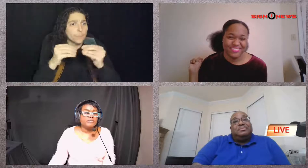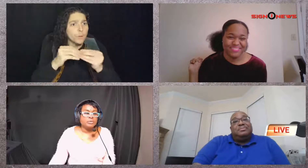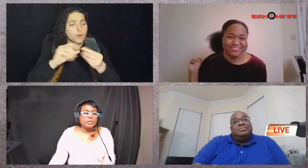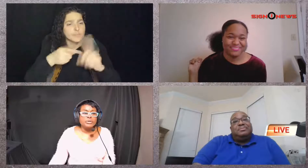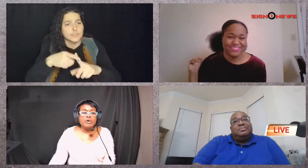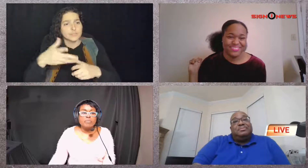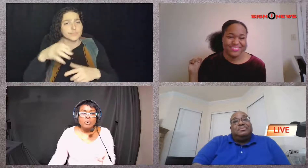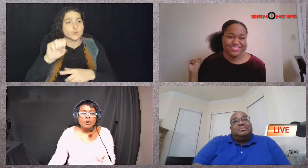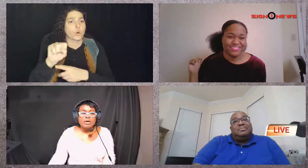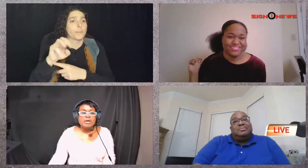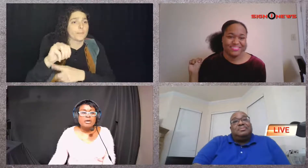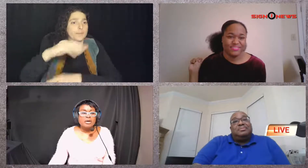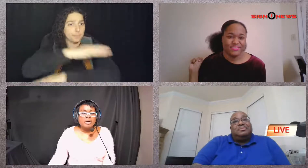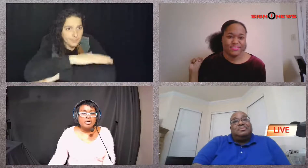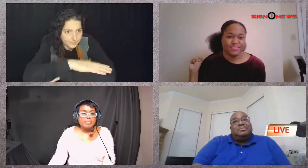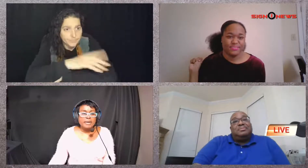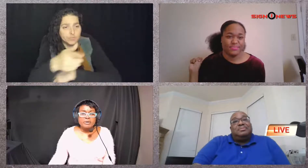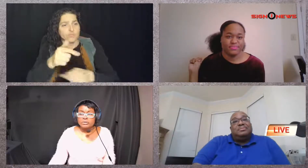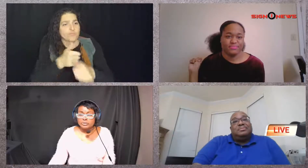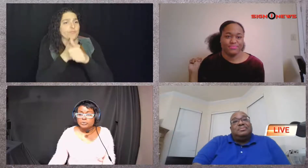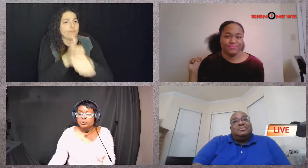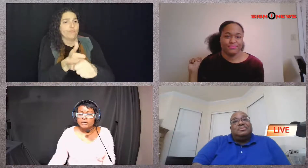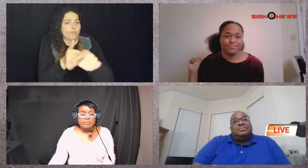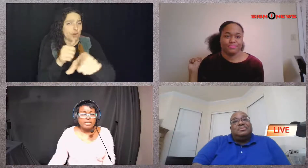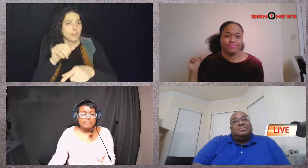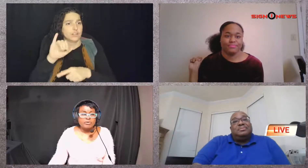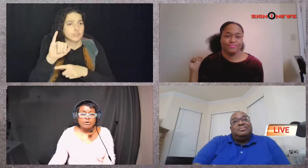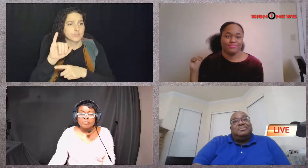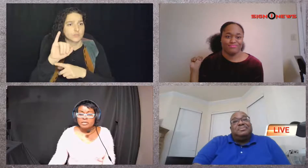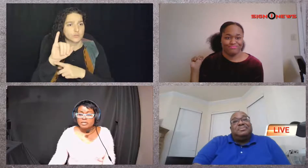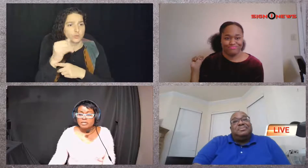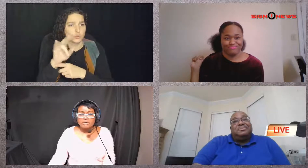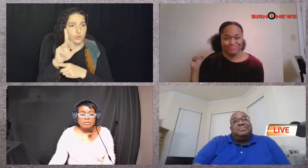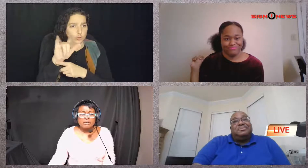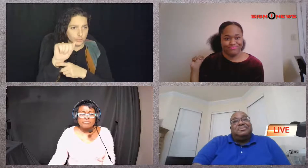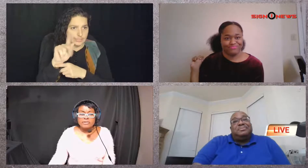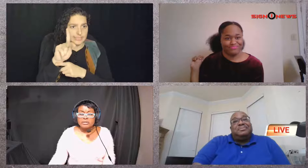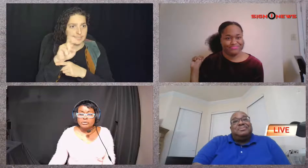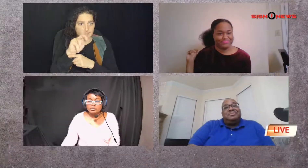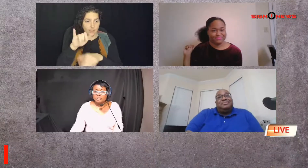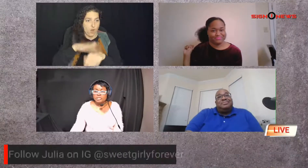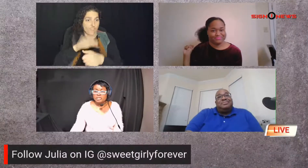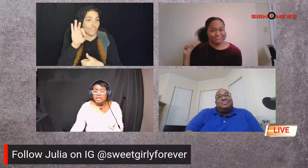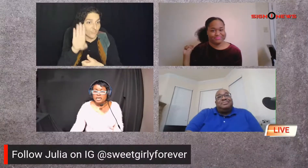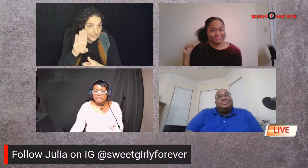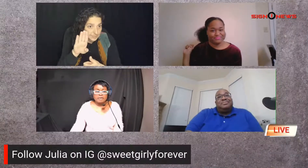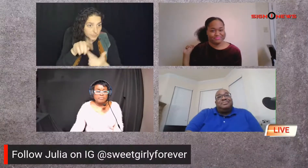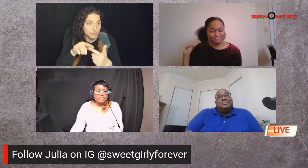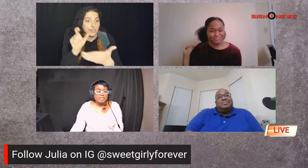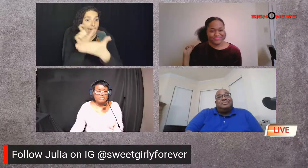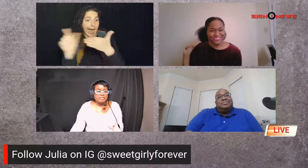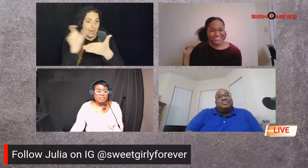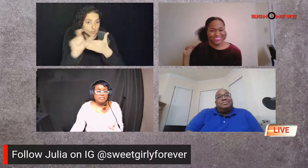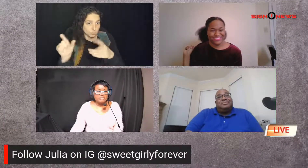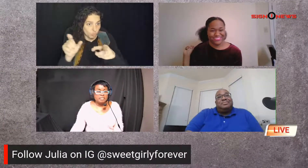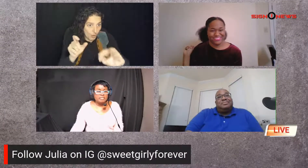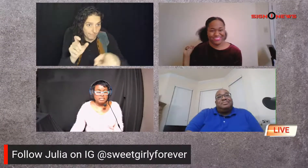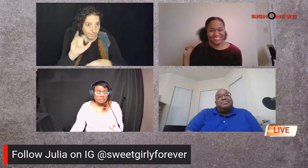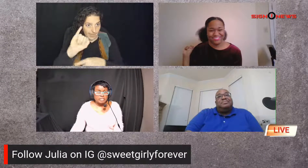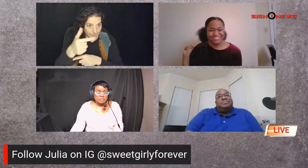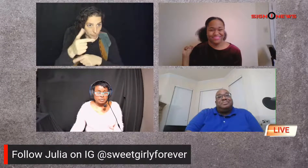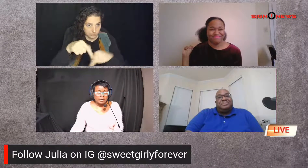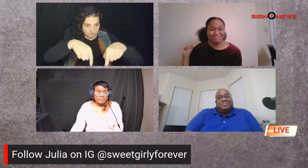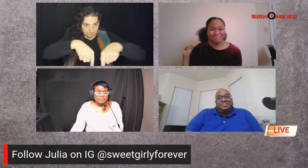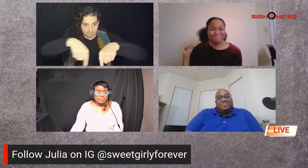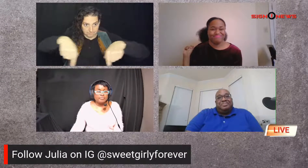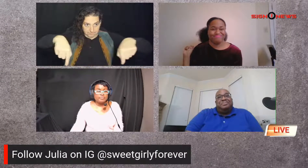the audience, if you want to know more about her social media platform, you can follow Julia here.